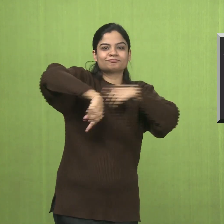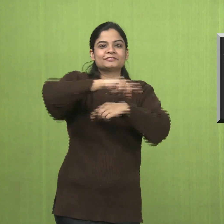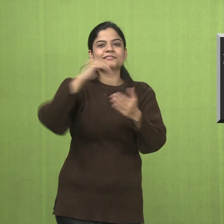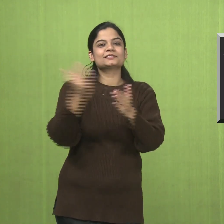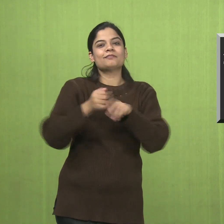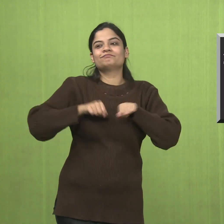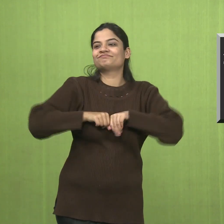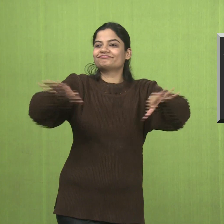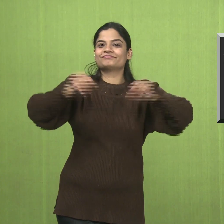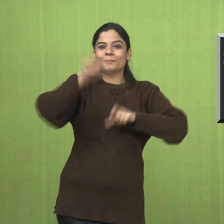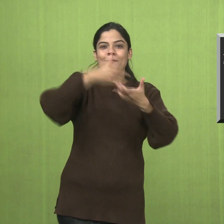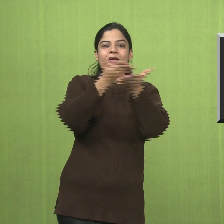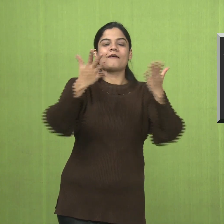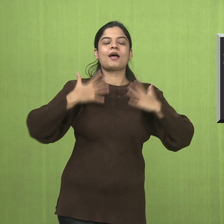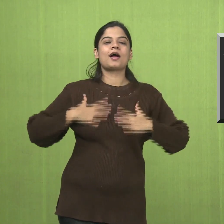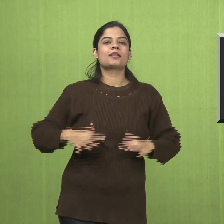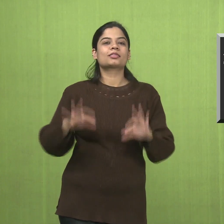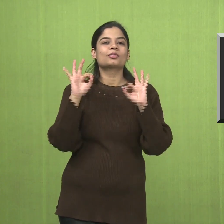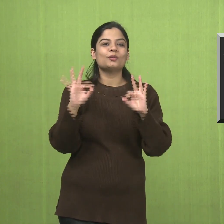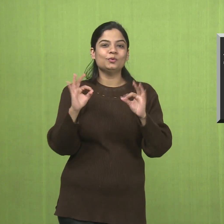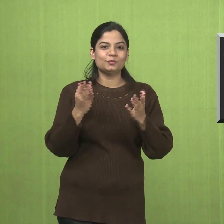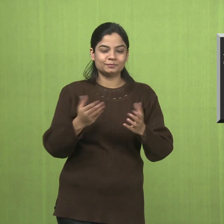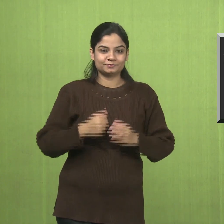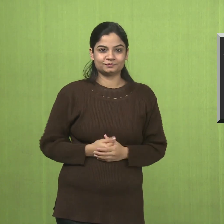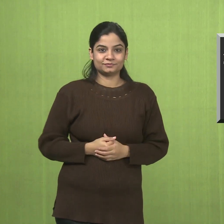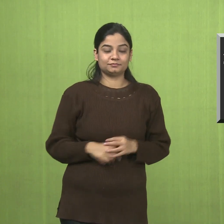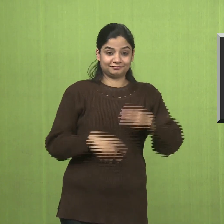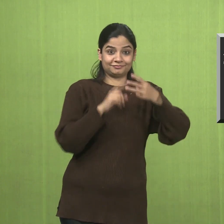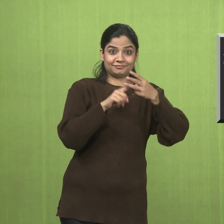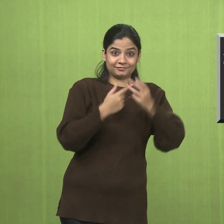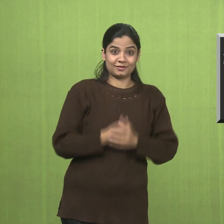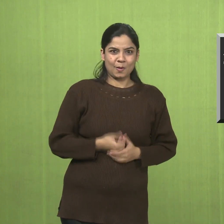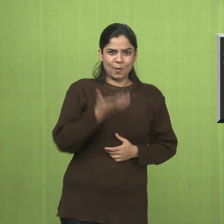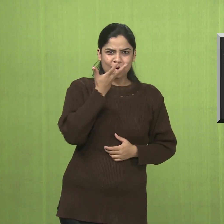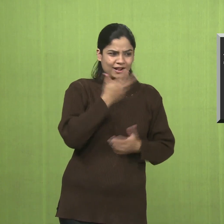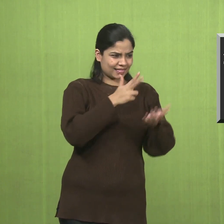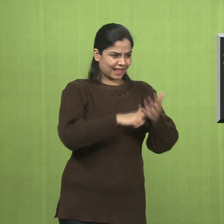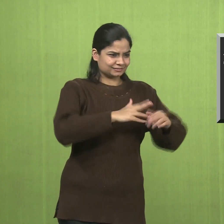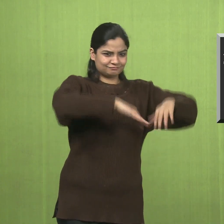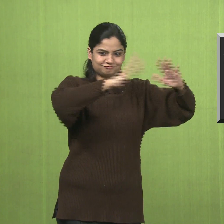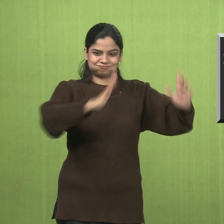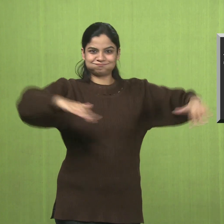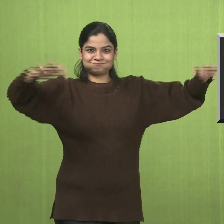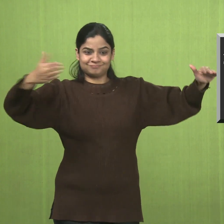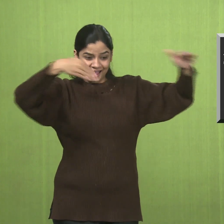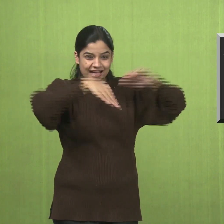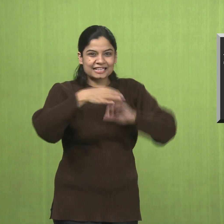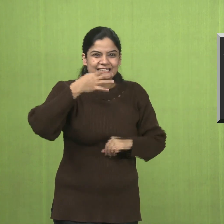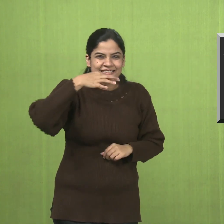geysers, etc., it's wise and safe to use solar energies. It also, makes the salted